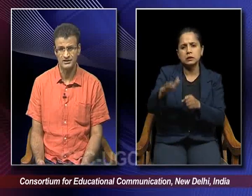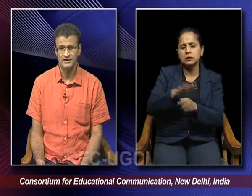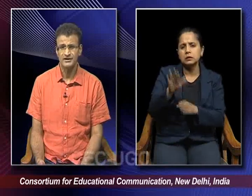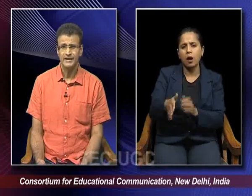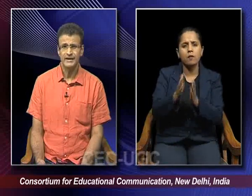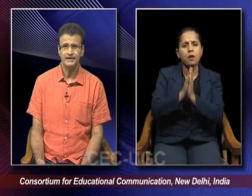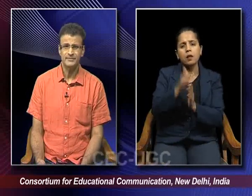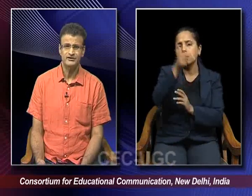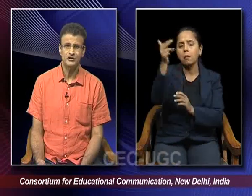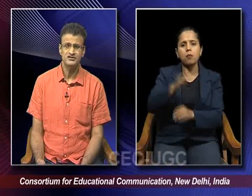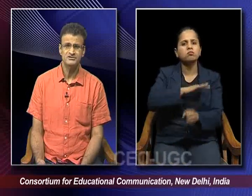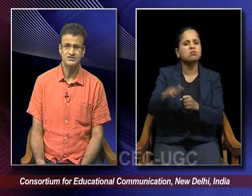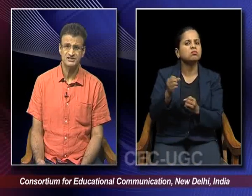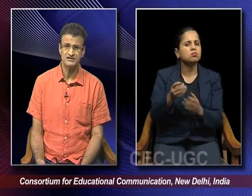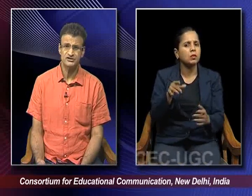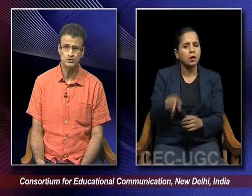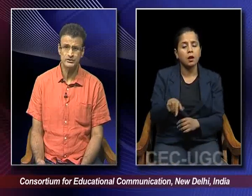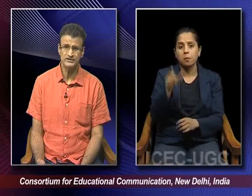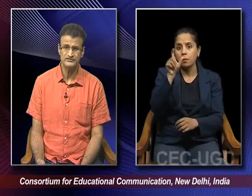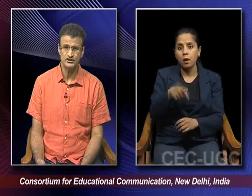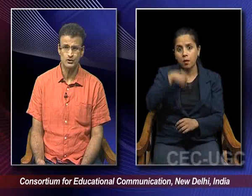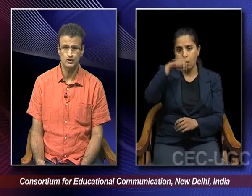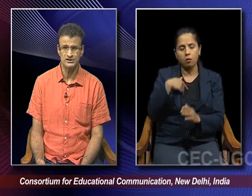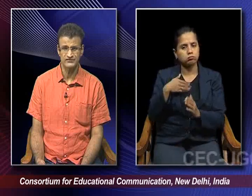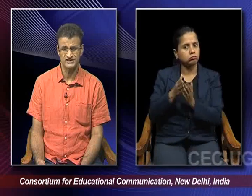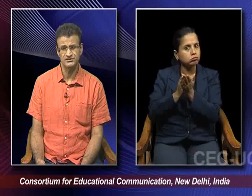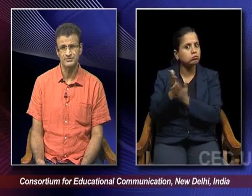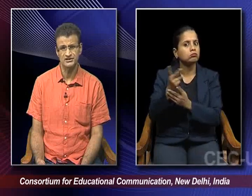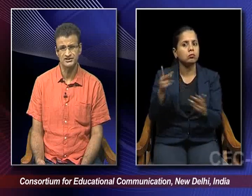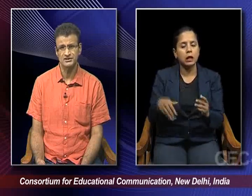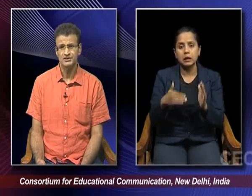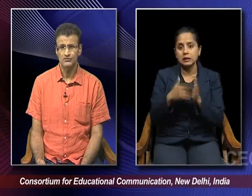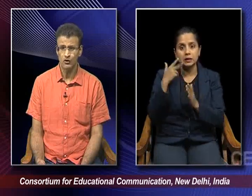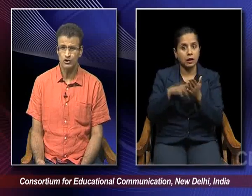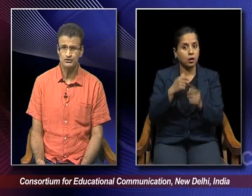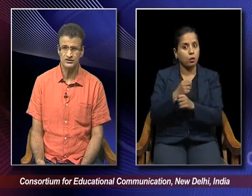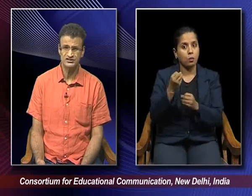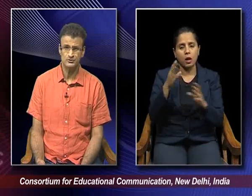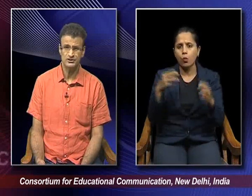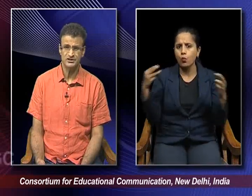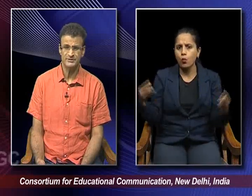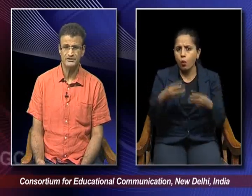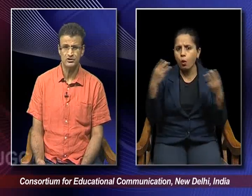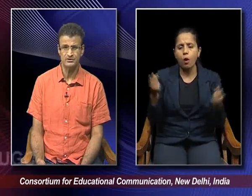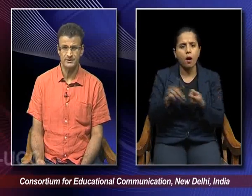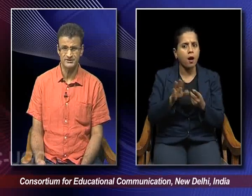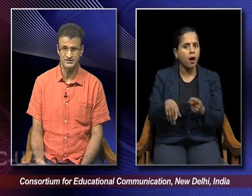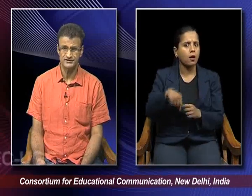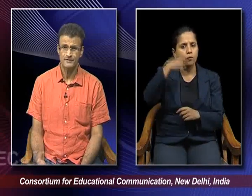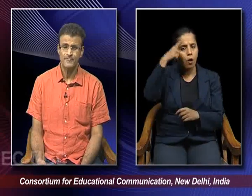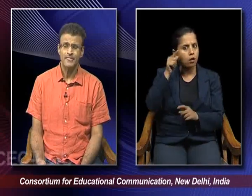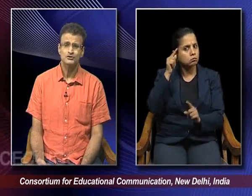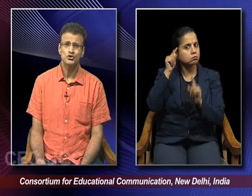religion. And patriotism is still a virtue even if jingoes have waged imperialist wars for the supposedly patriotic